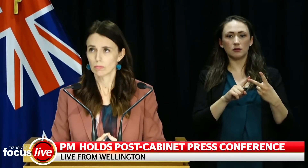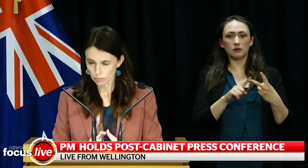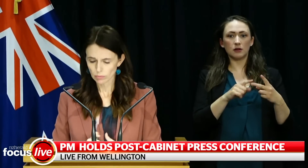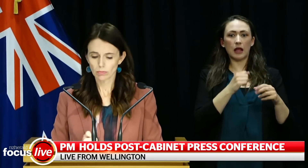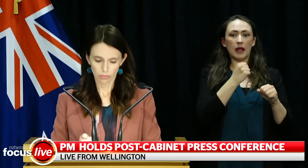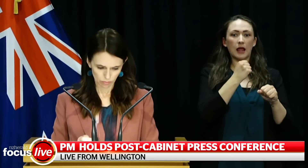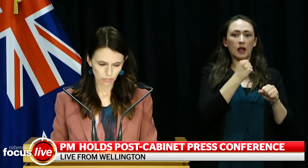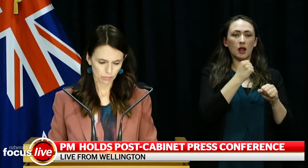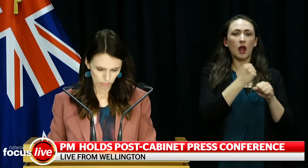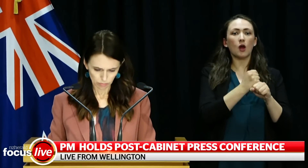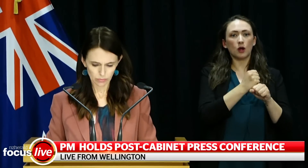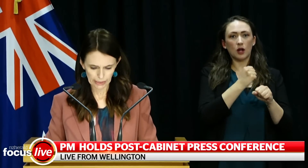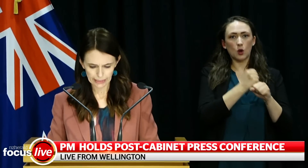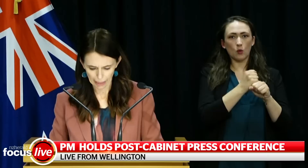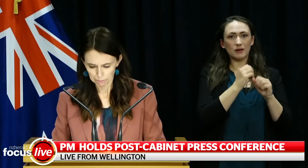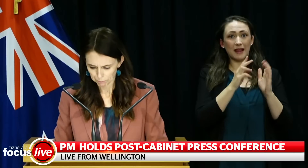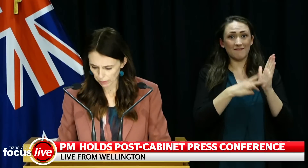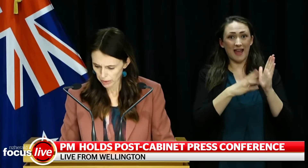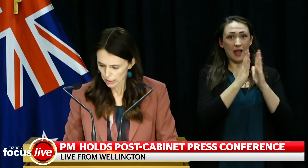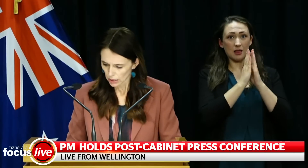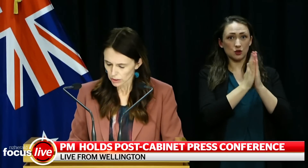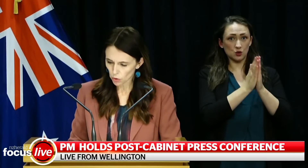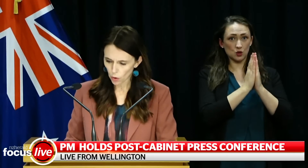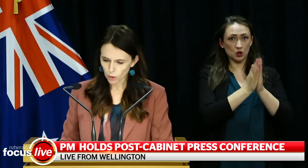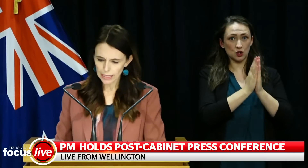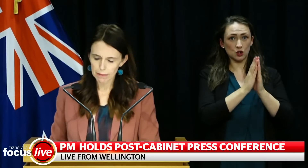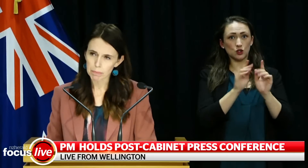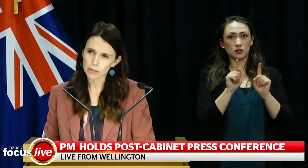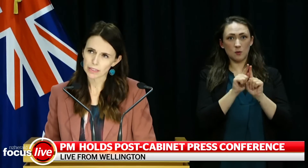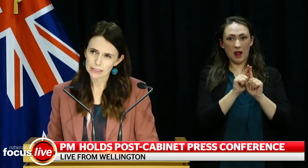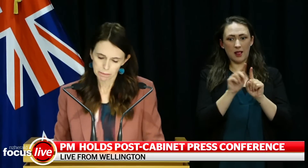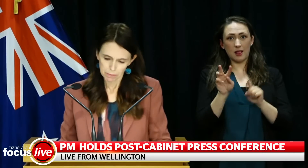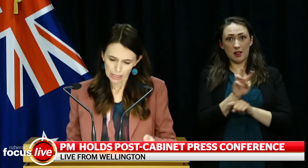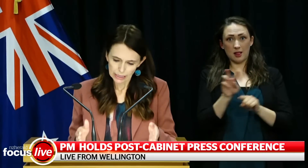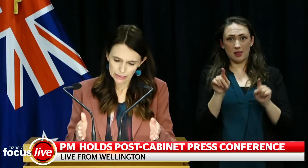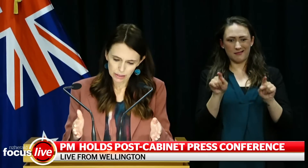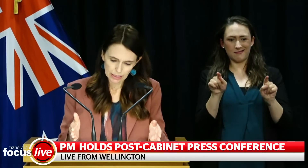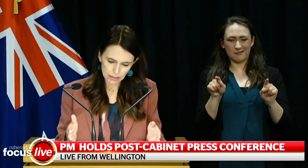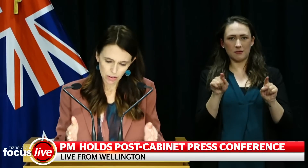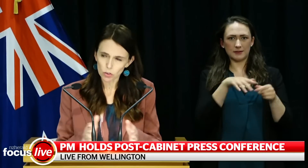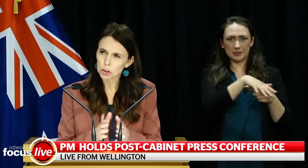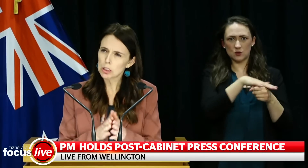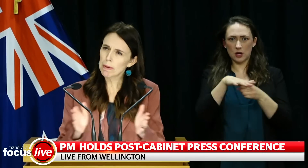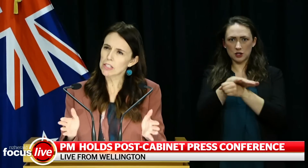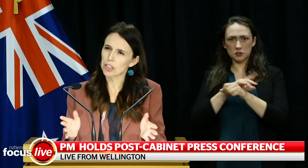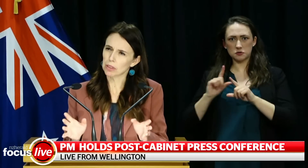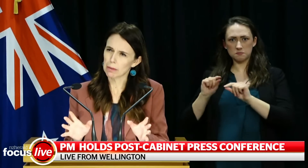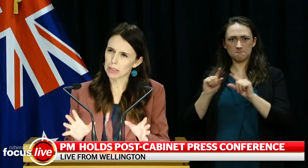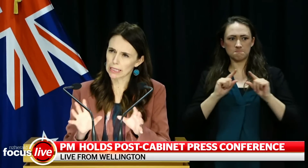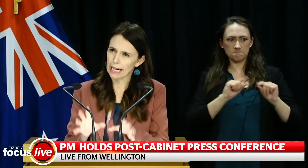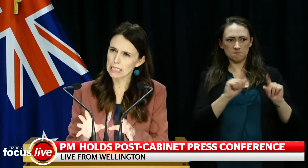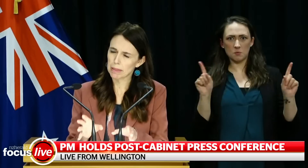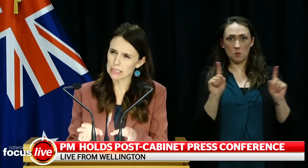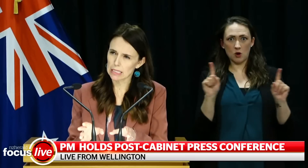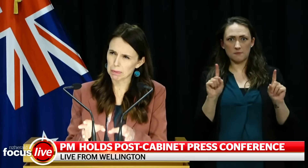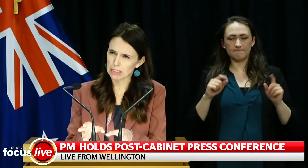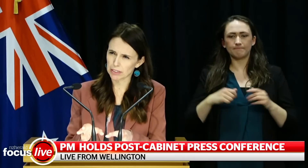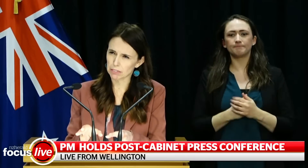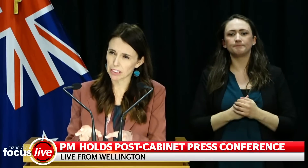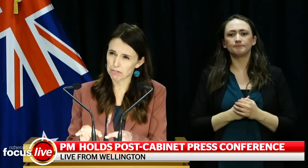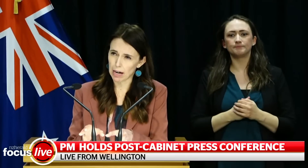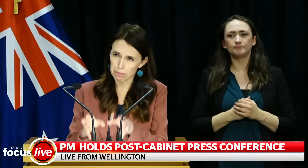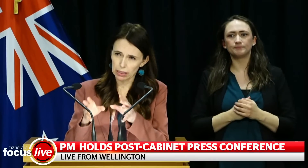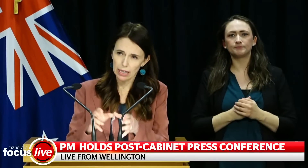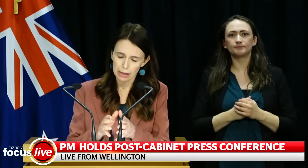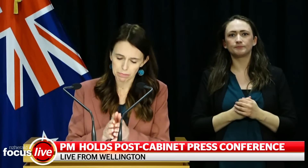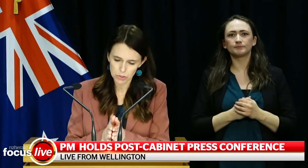do in that space as well? Yep. So on Bovis, there's I'll just speak generally because I can't speak to the specifics